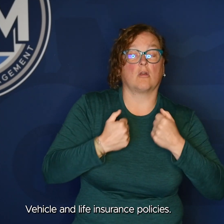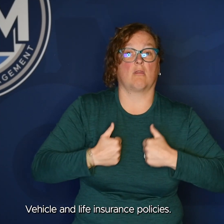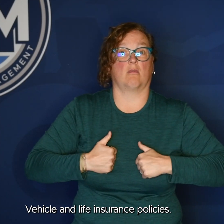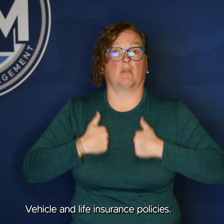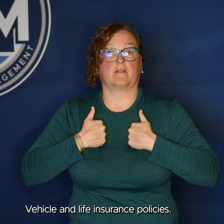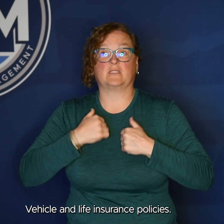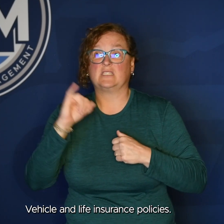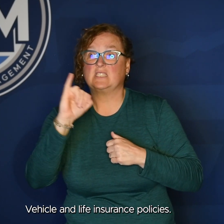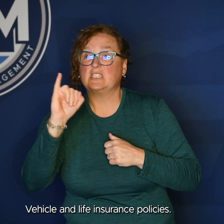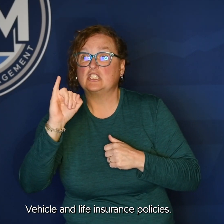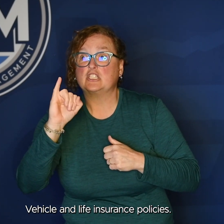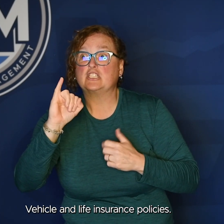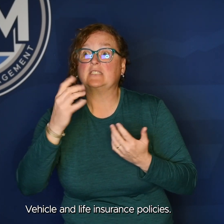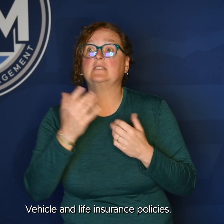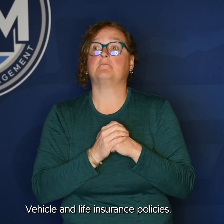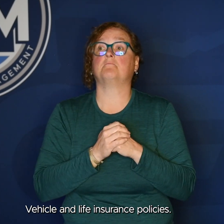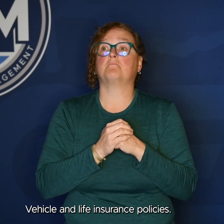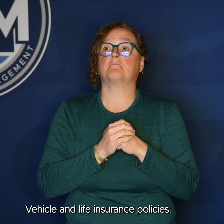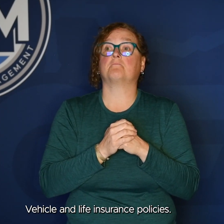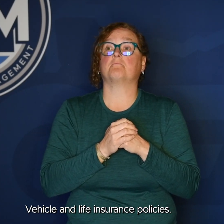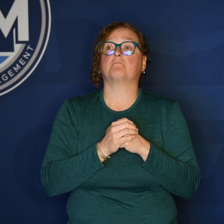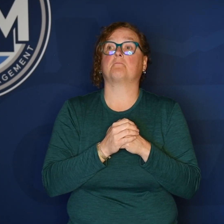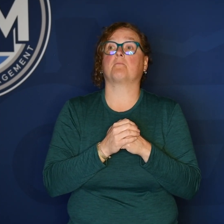Vehicle and life insurance policies,